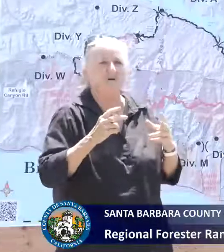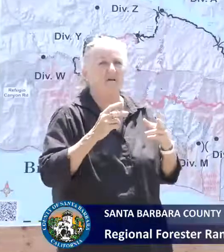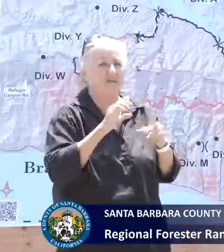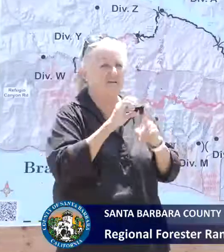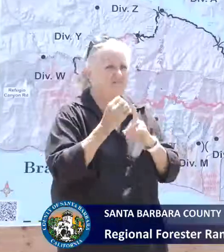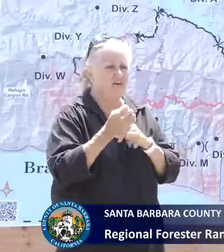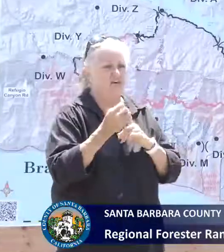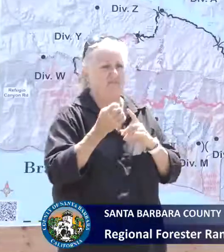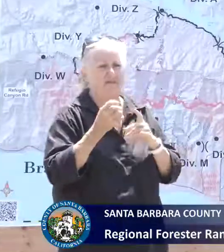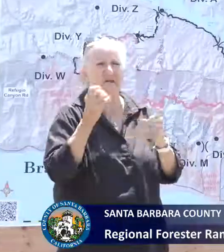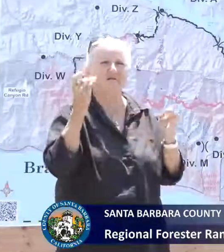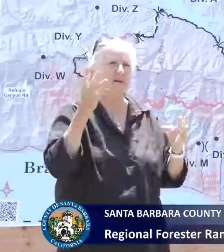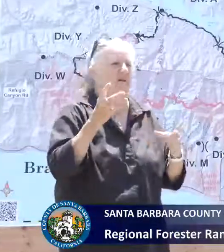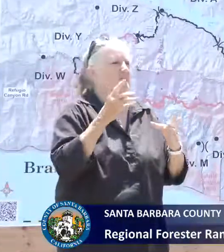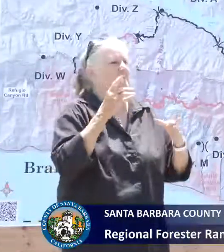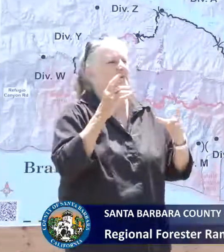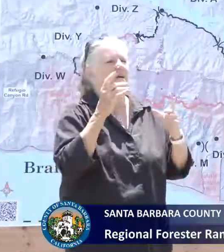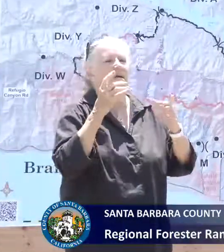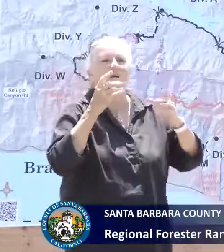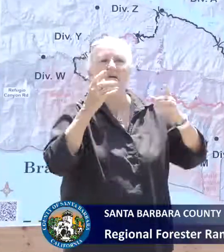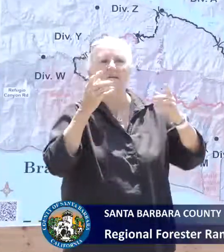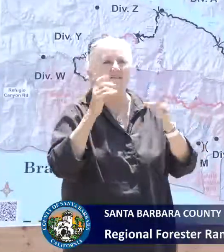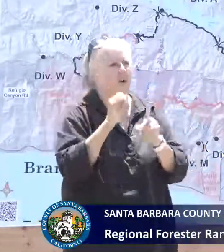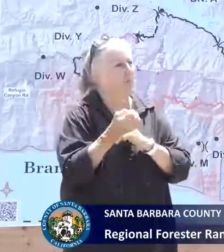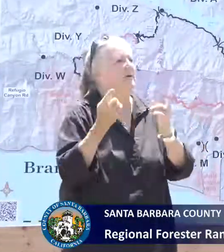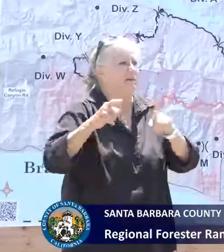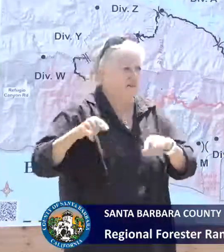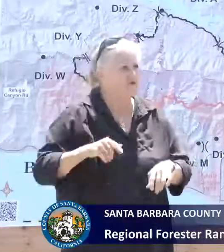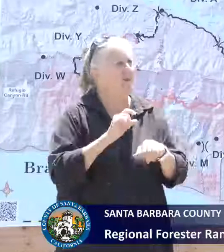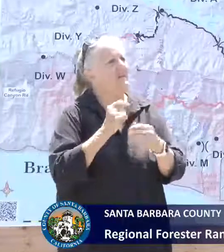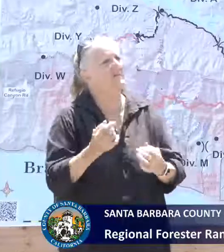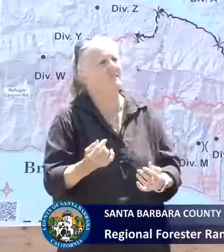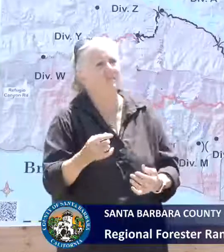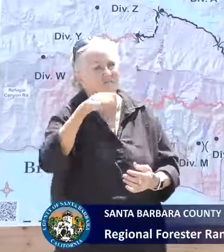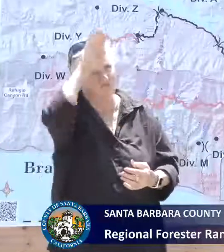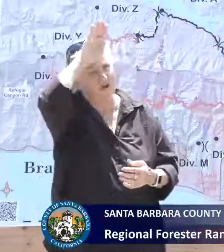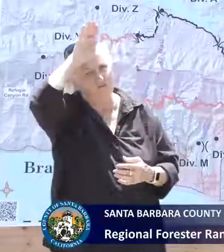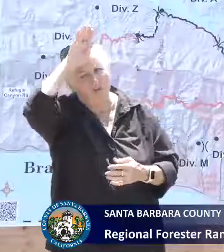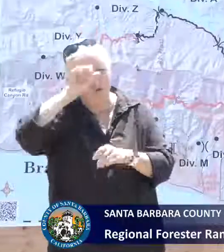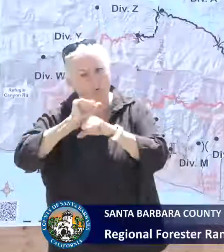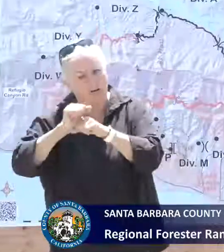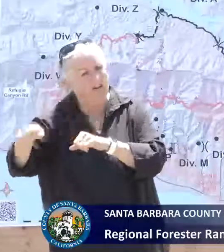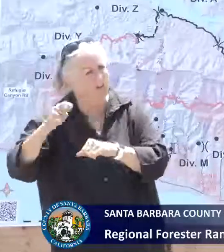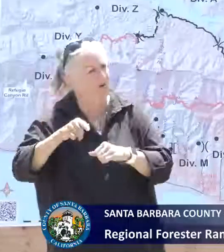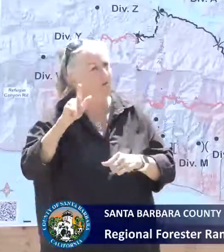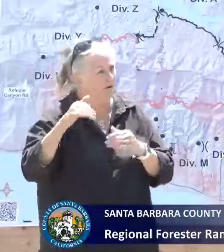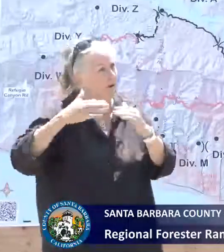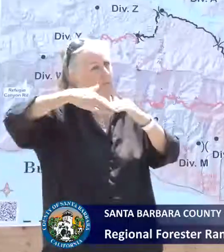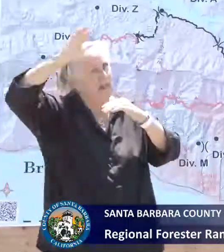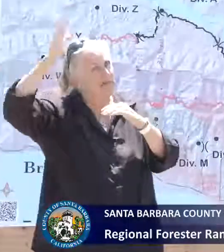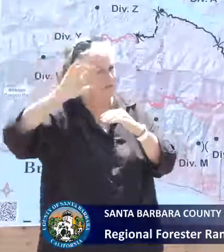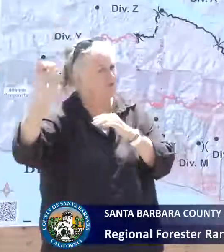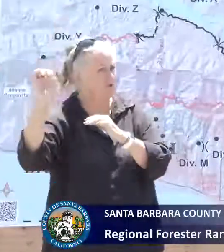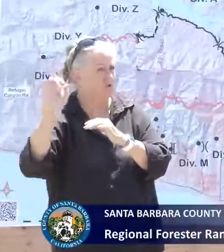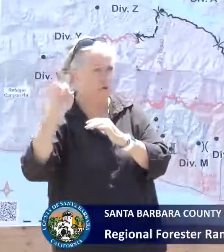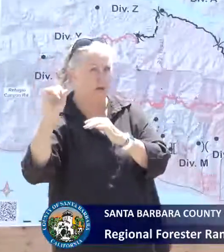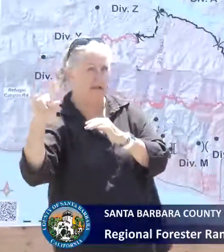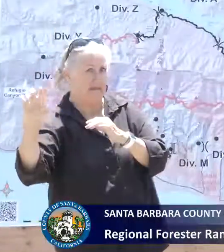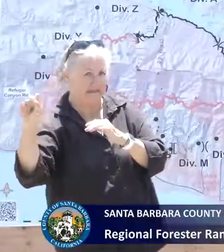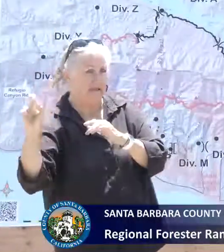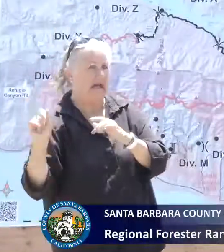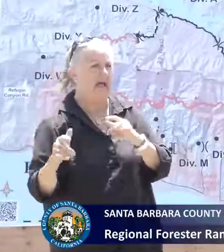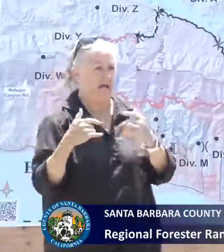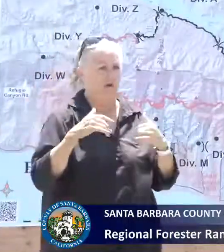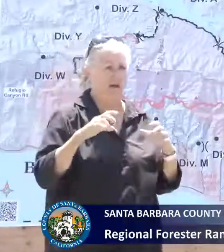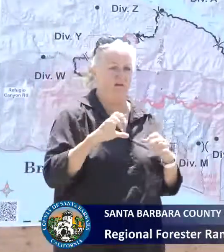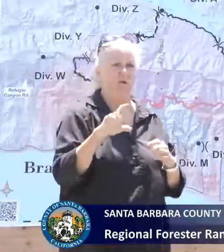environmental conditions that our firefighters are working in. You know, you have 100+ degrees in many of these areas, and yet we have